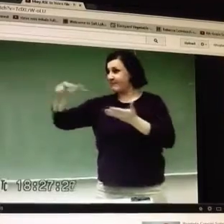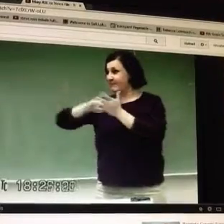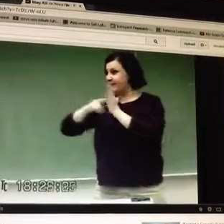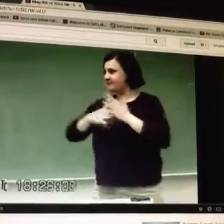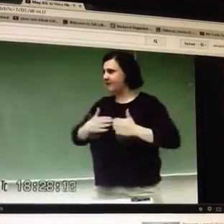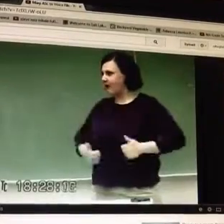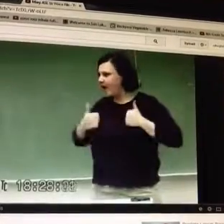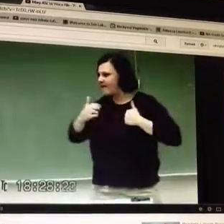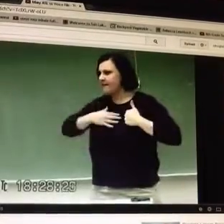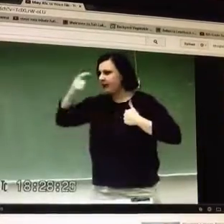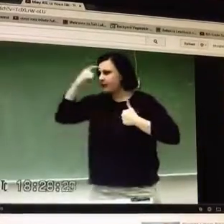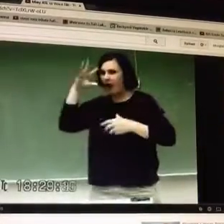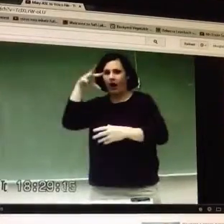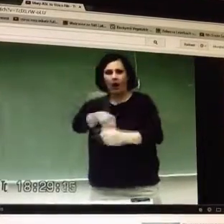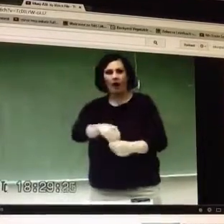And what happened was that